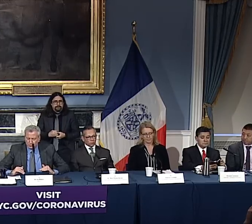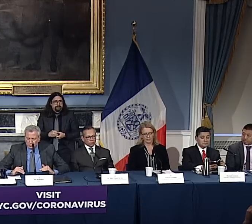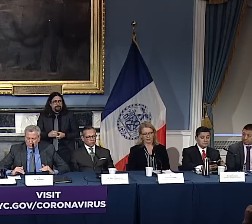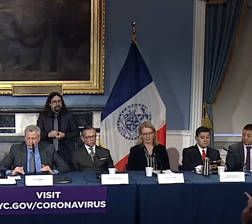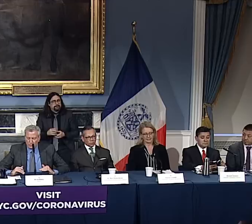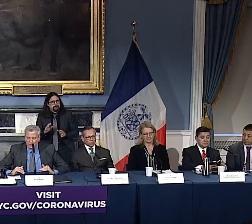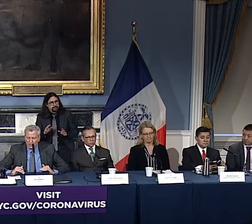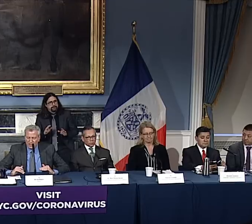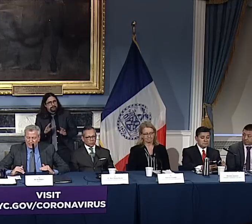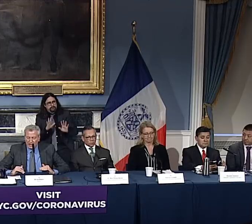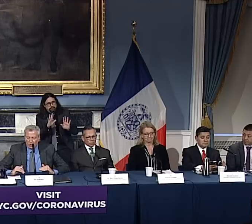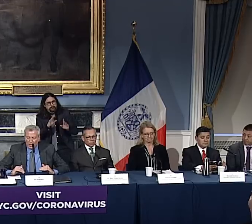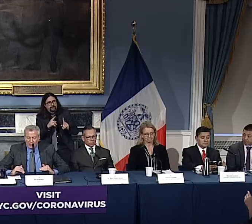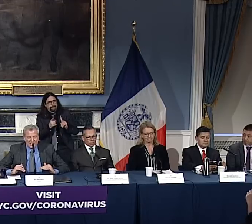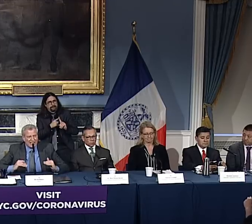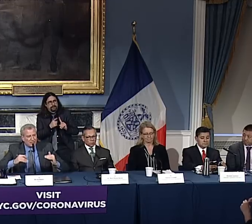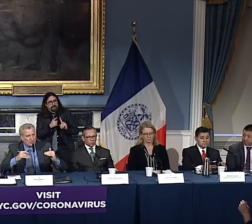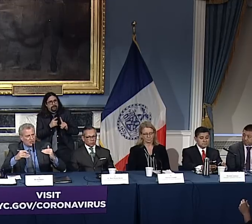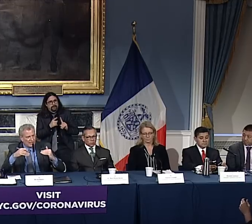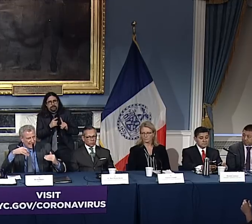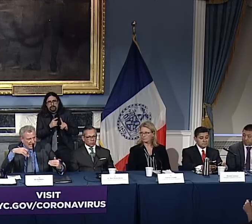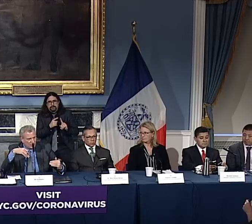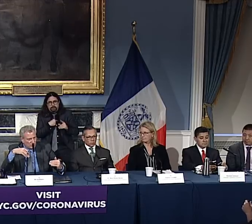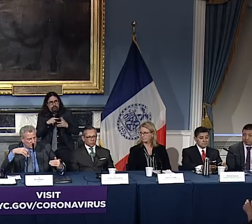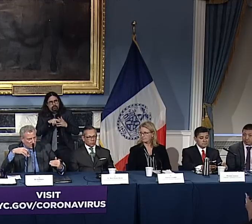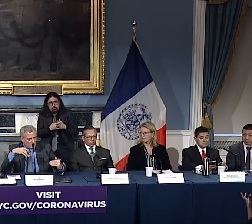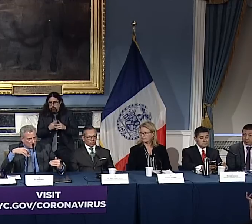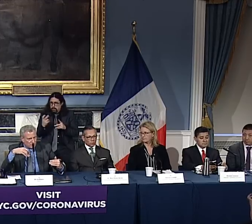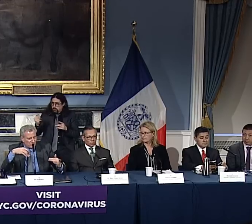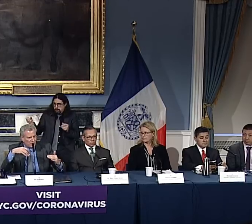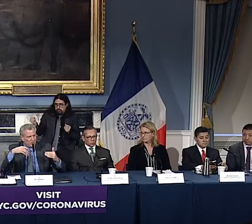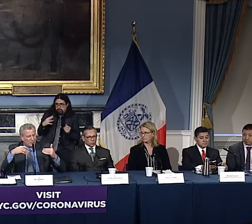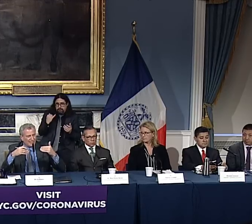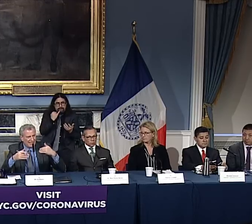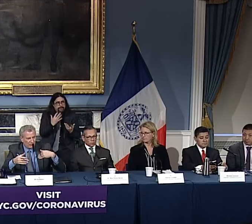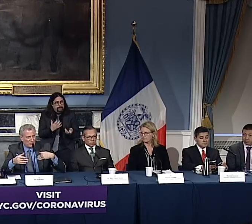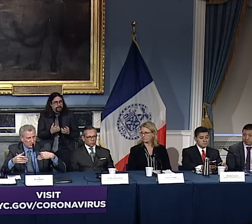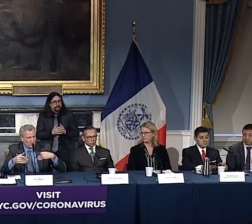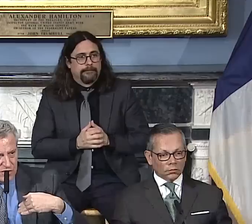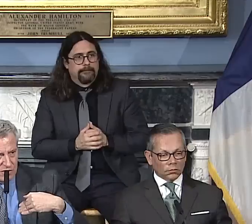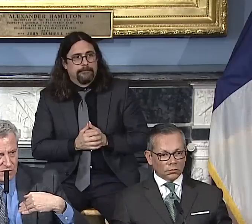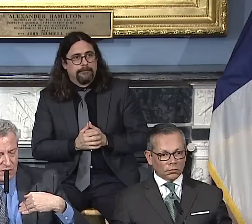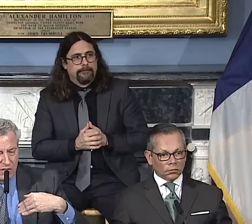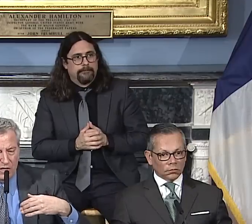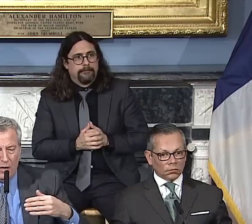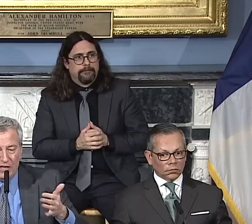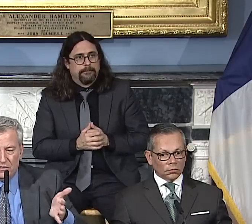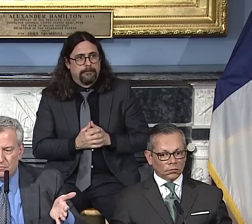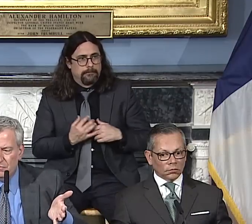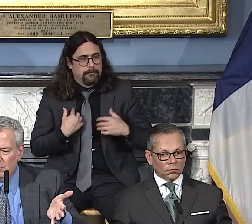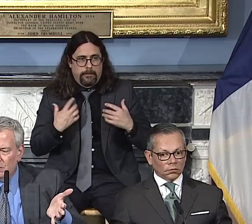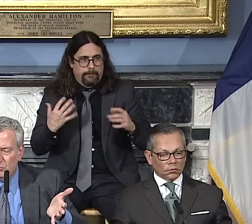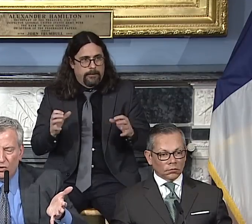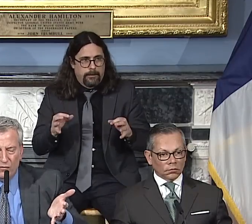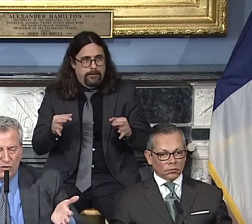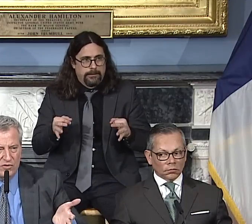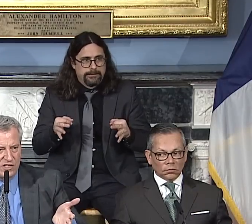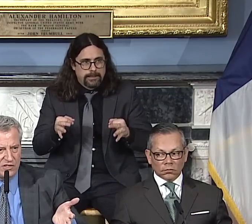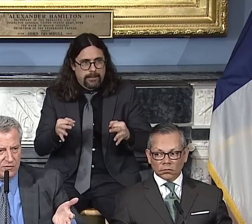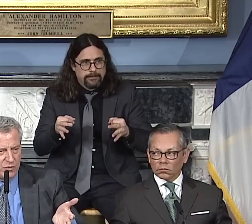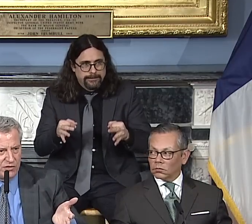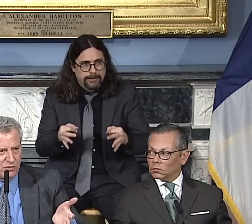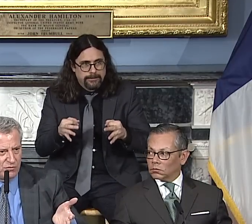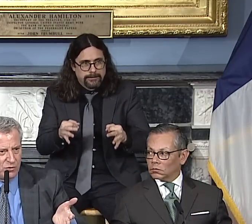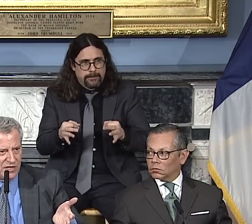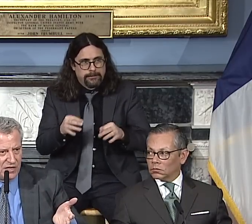in. I don't want to mistake the delay in the results from the ability to get results. I mean, it's perverse